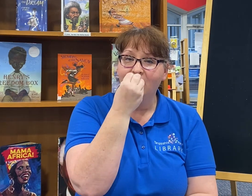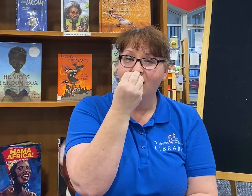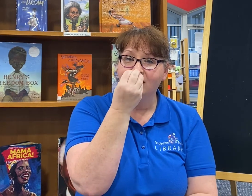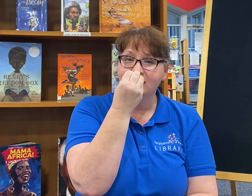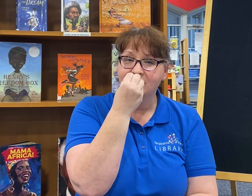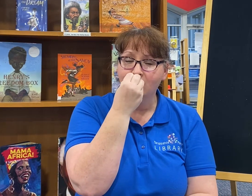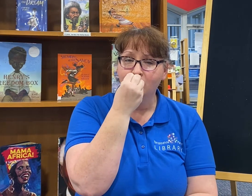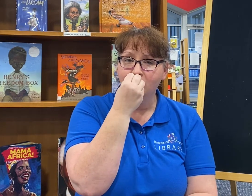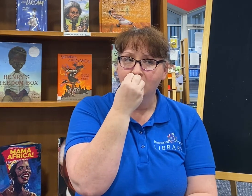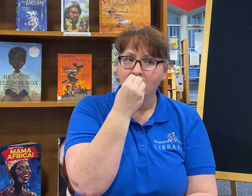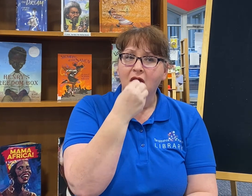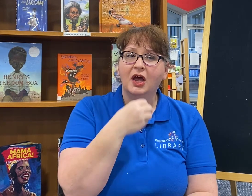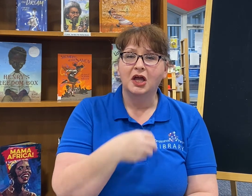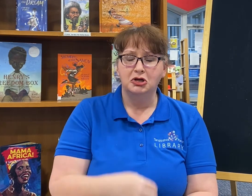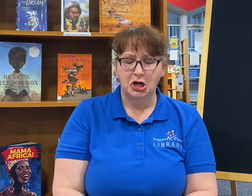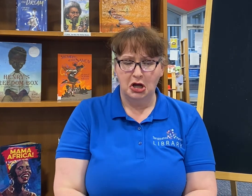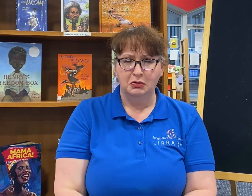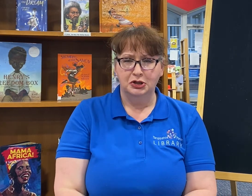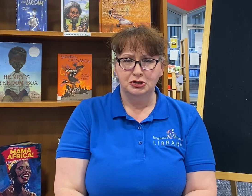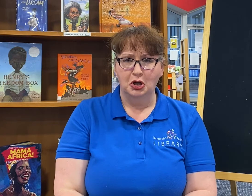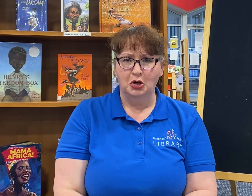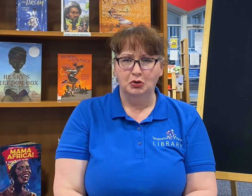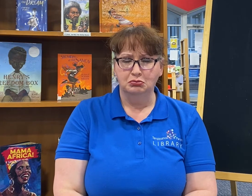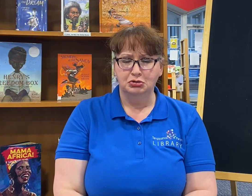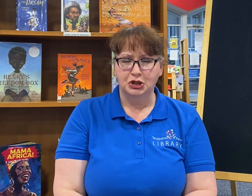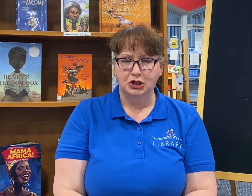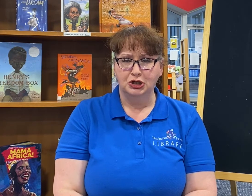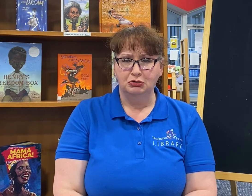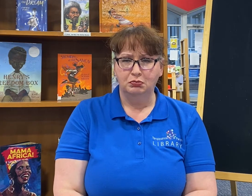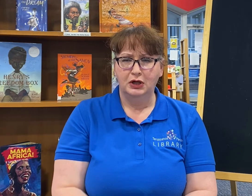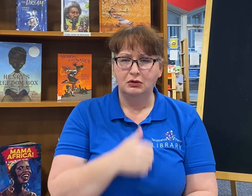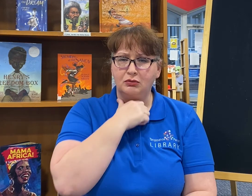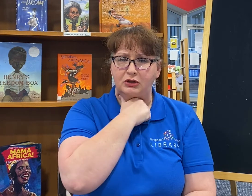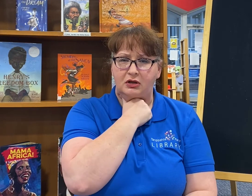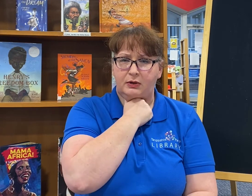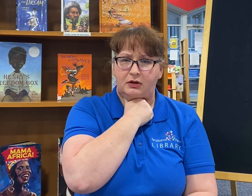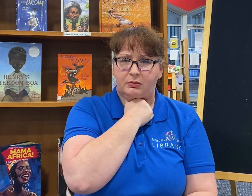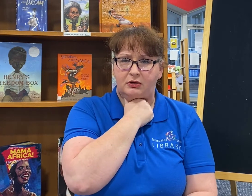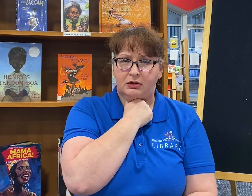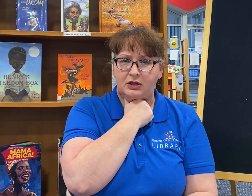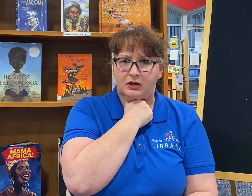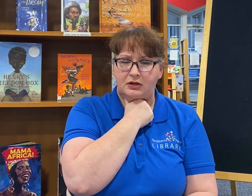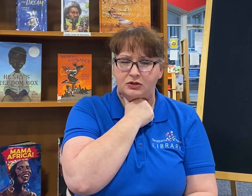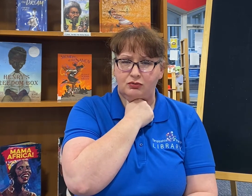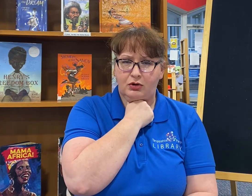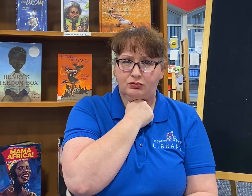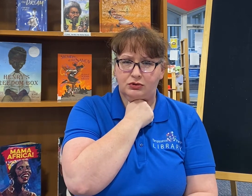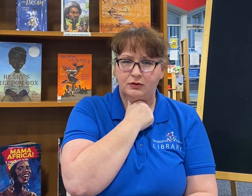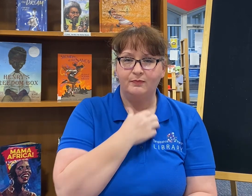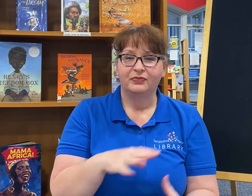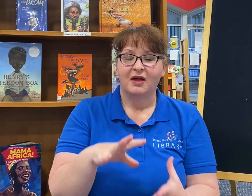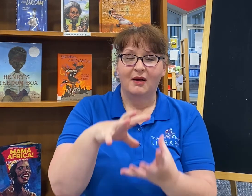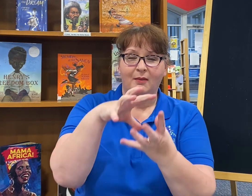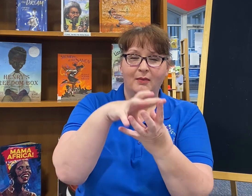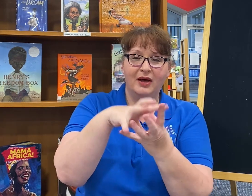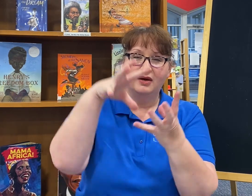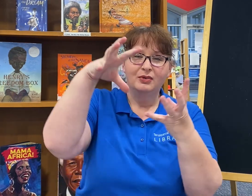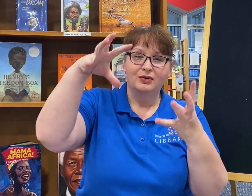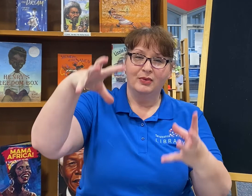the soap. And now he's home, sick in bed, with a bubble in his throat. Bubble,